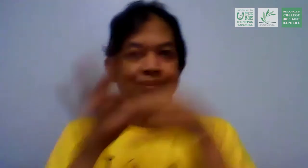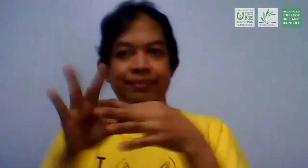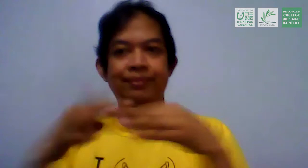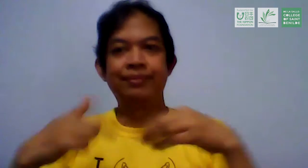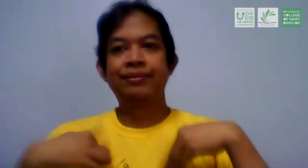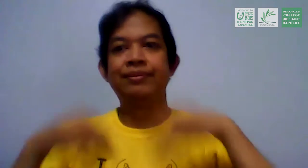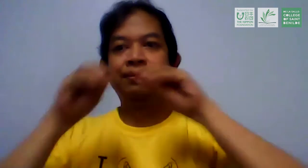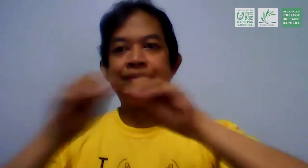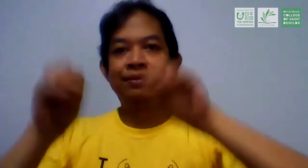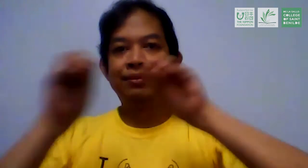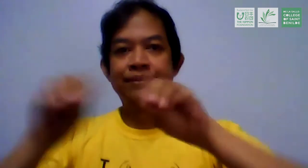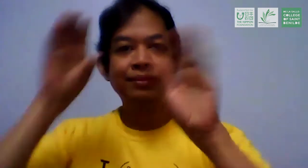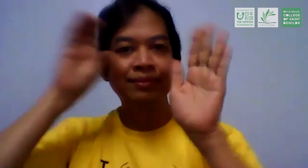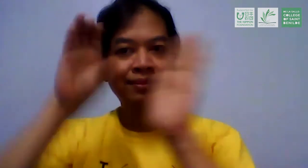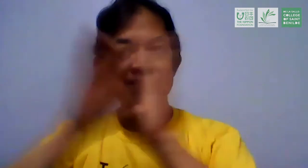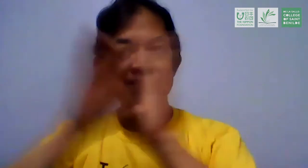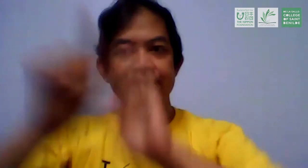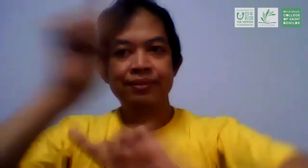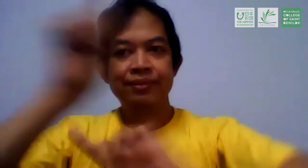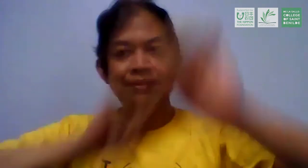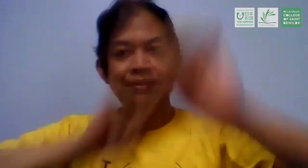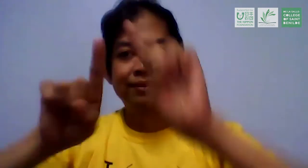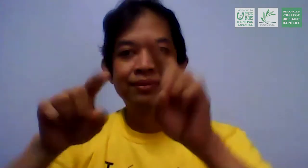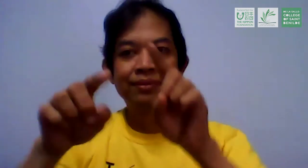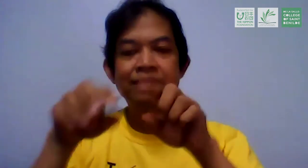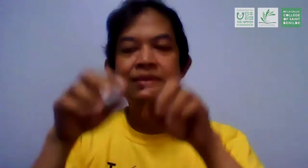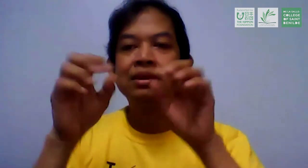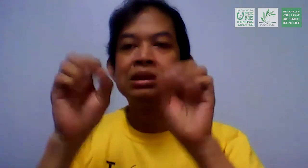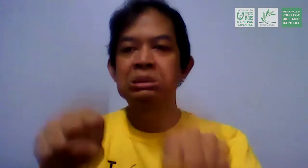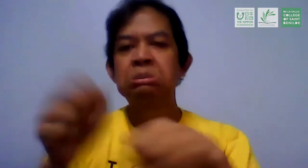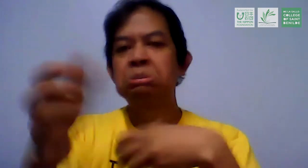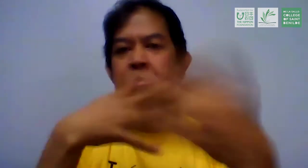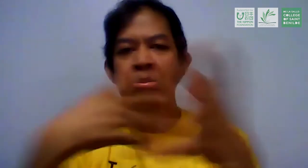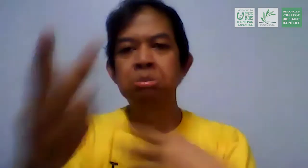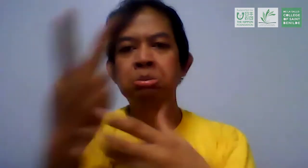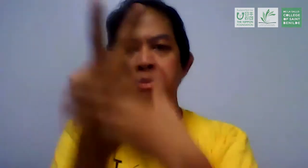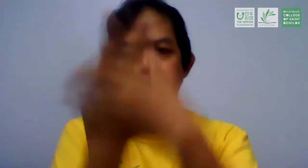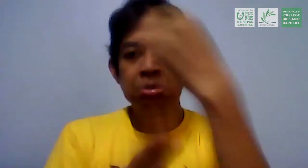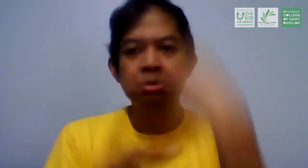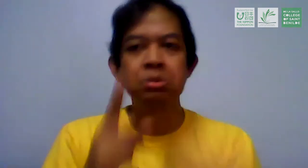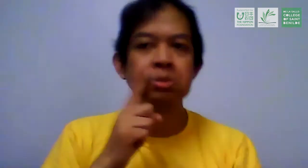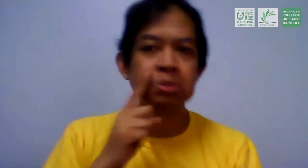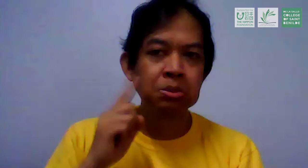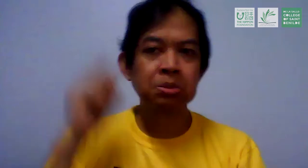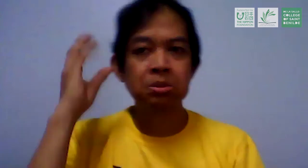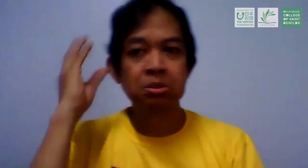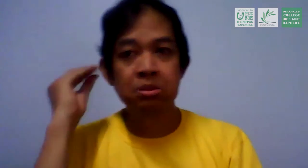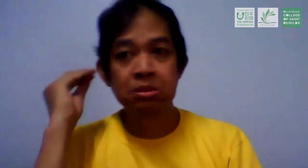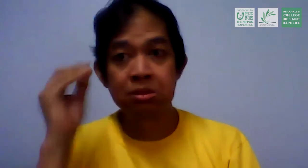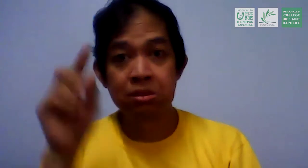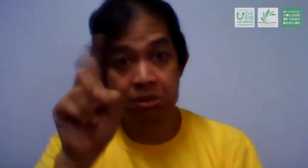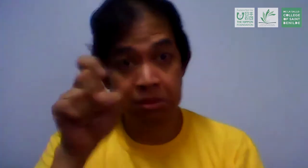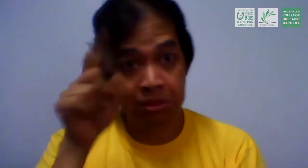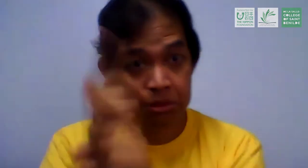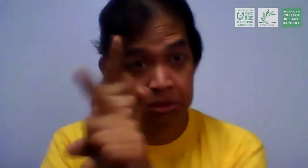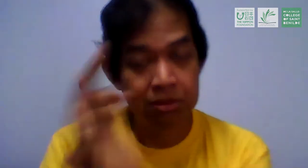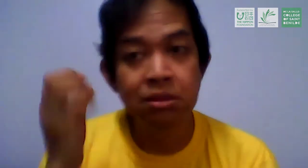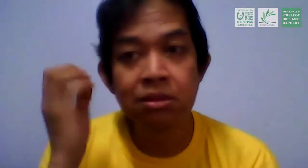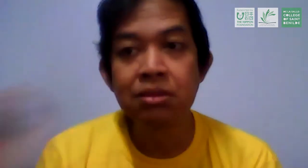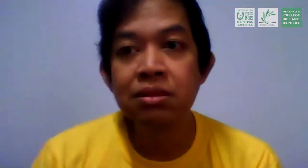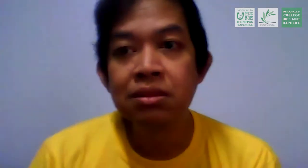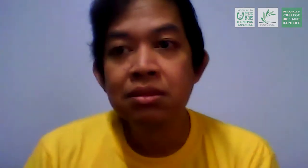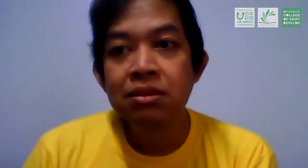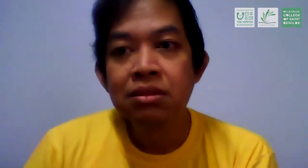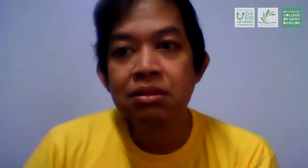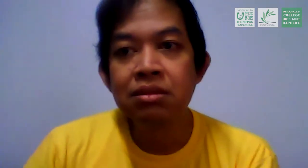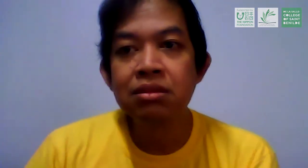teaching. So you read from the handbook so that you can teach the signs to both deaf